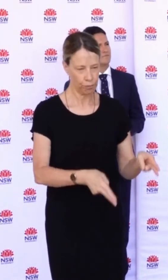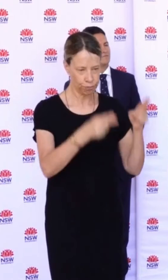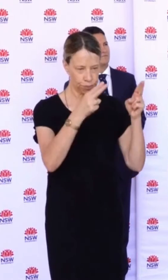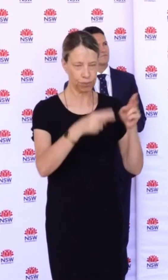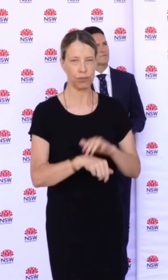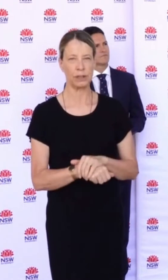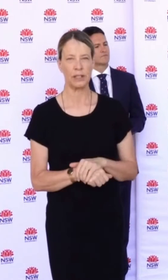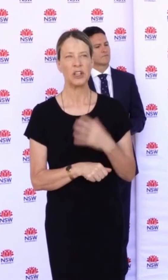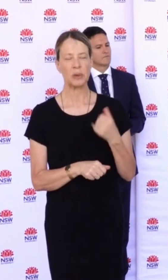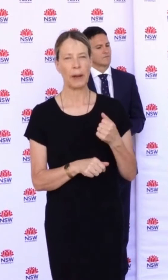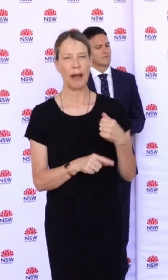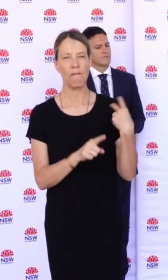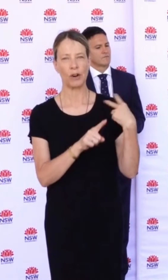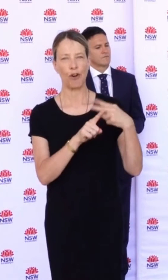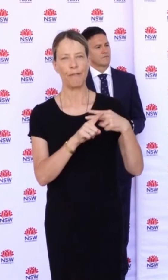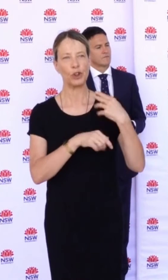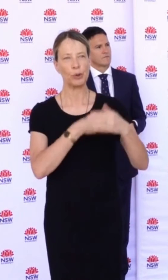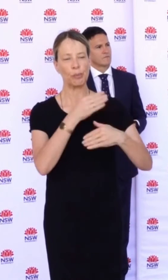current environment.